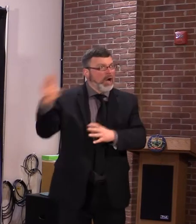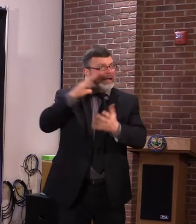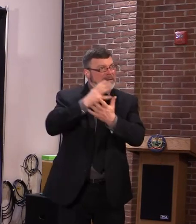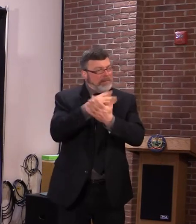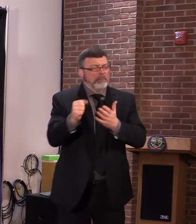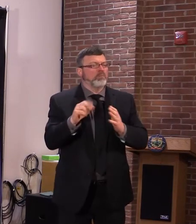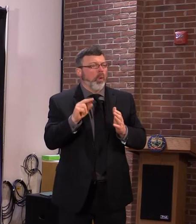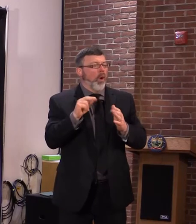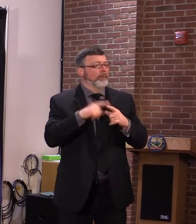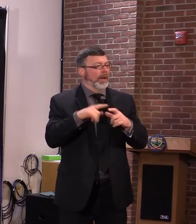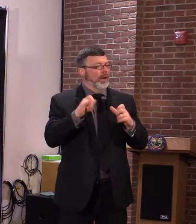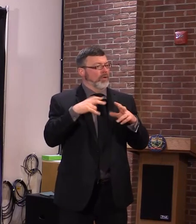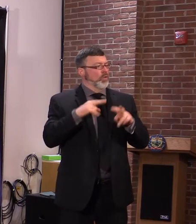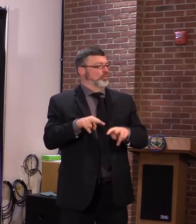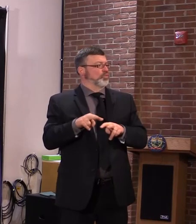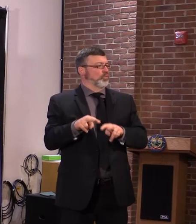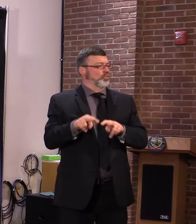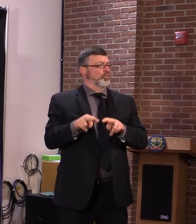next week and the week after.